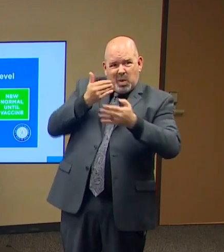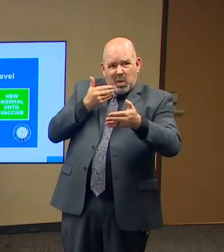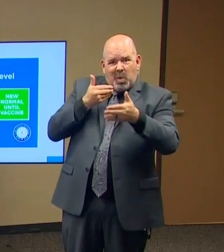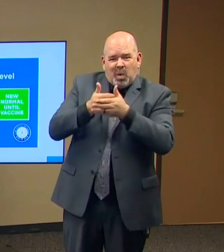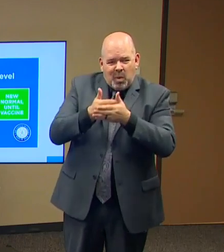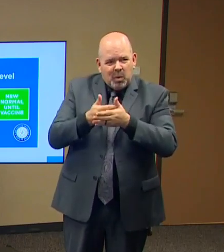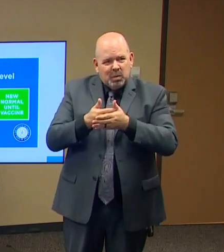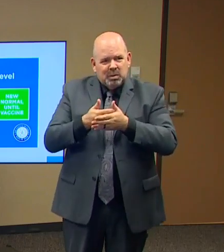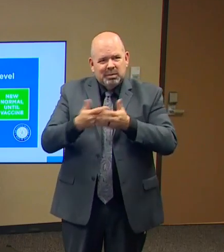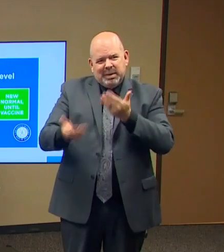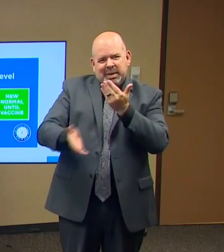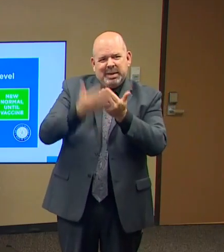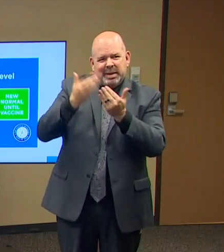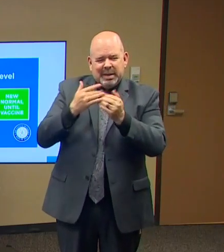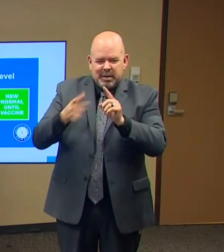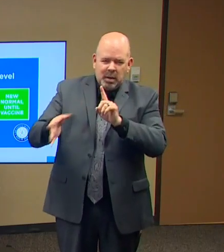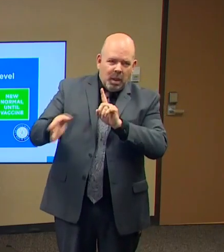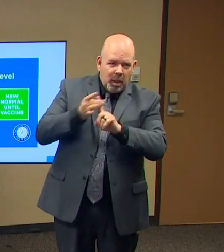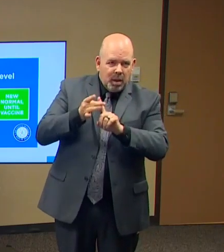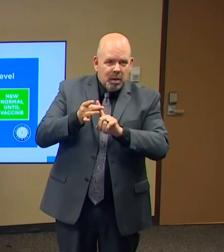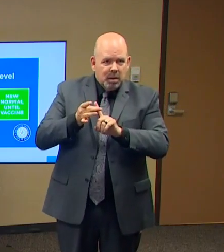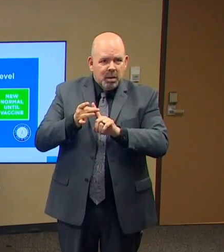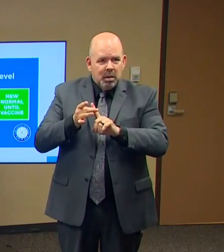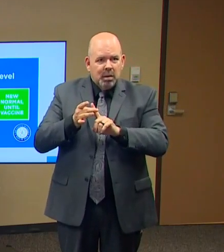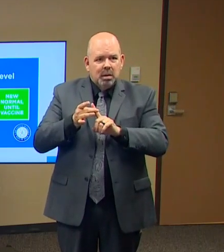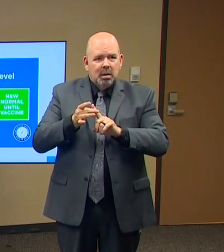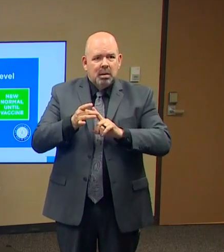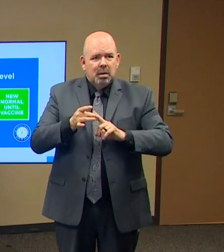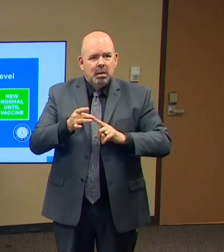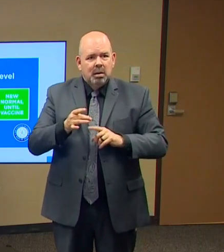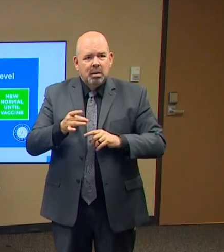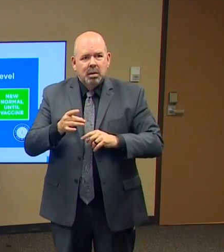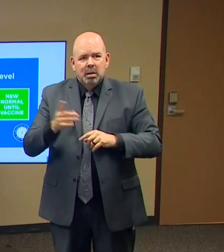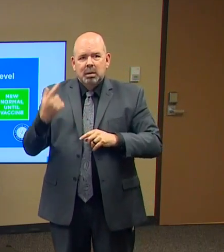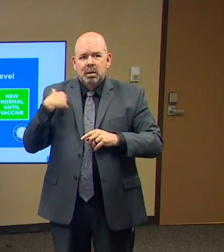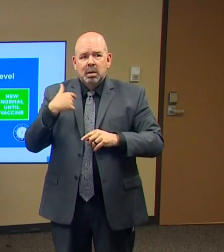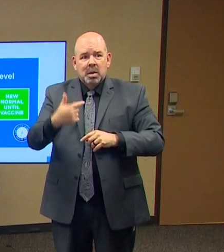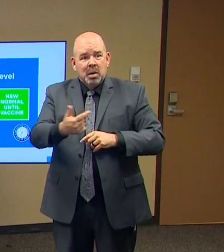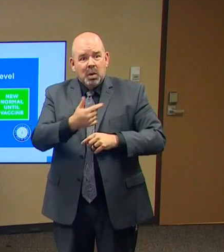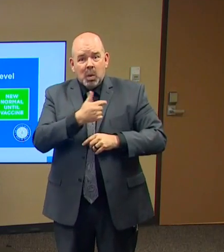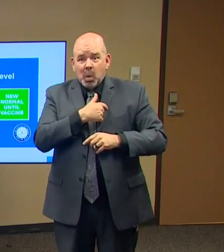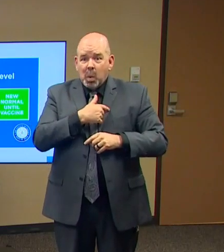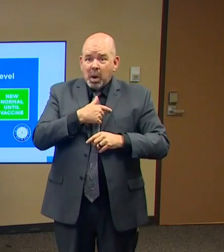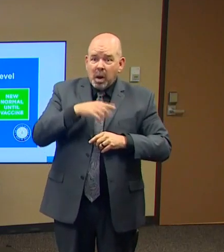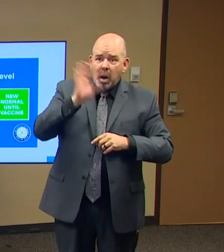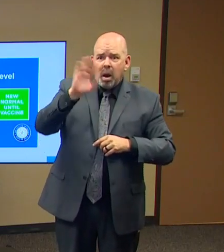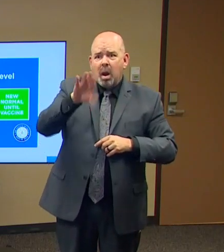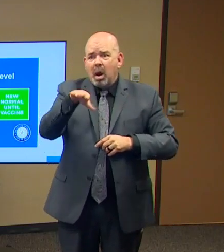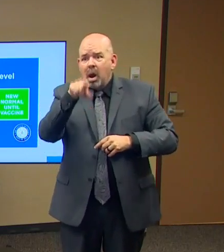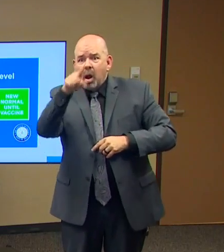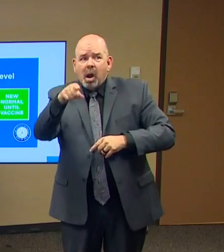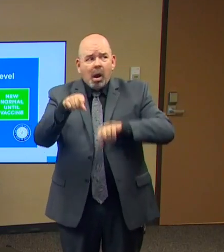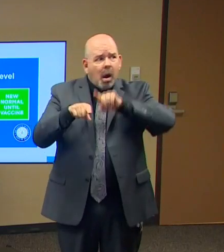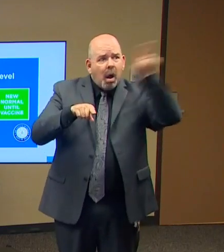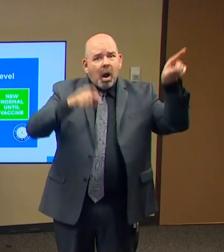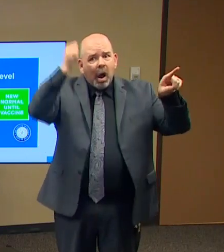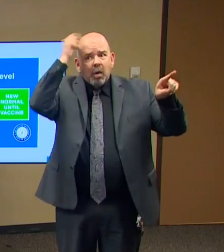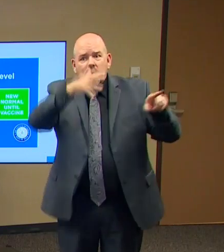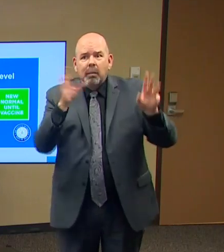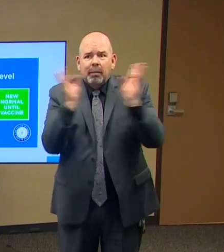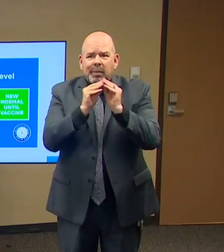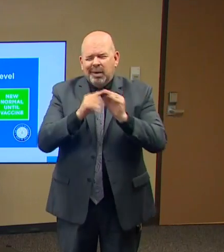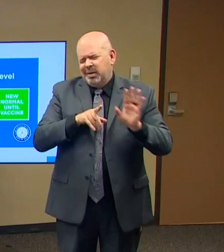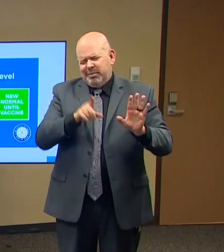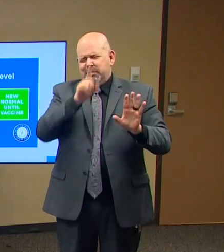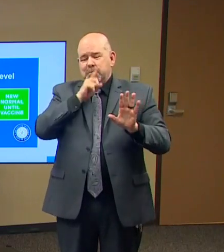confidential, and it needs to happen, so please, get tested and let's all protect those